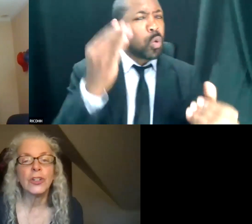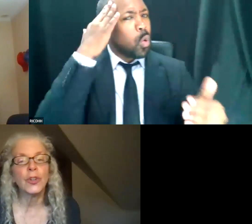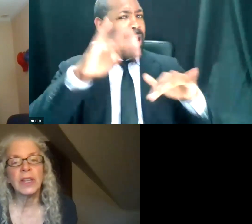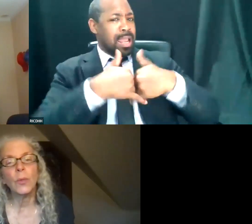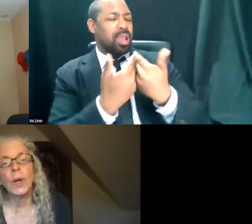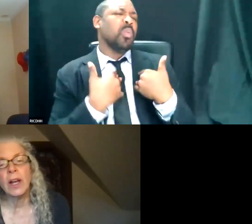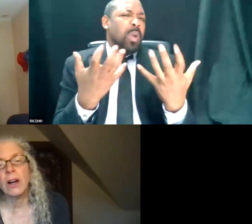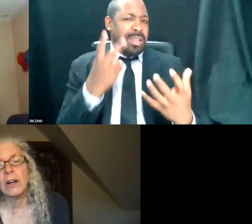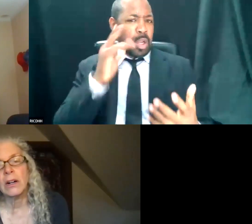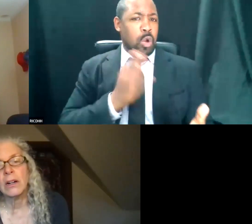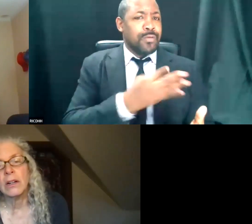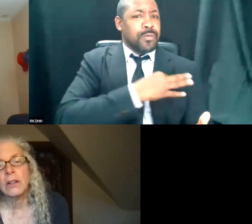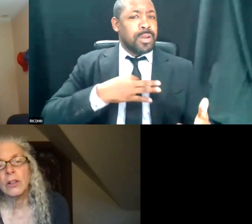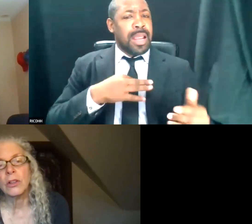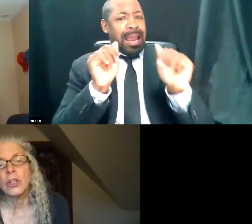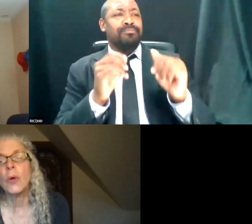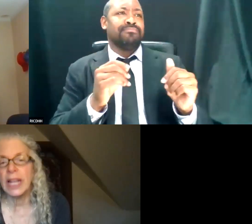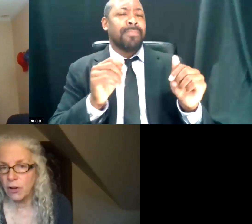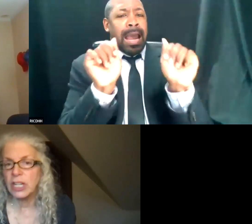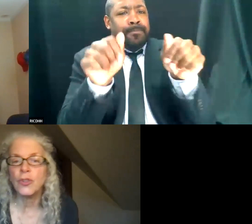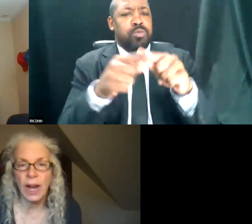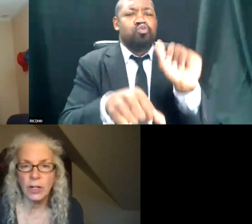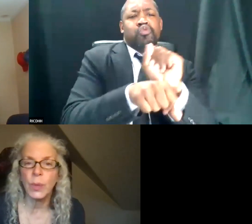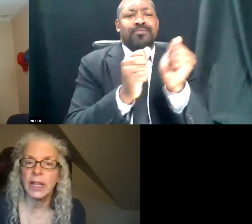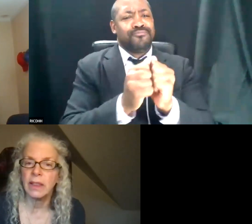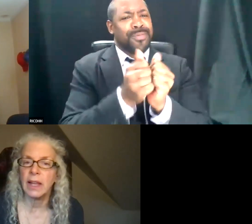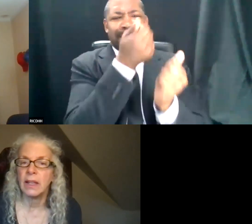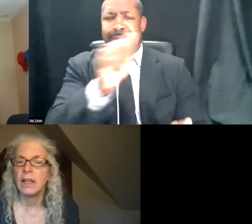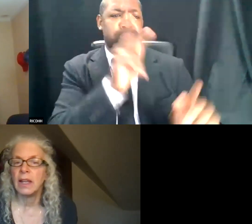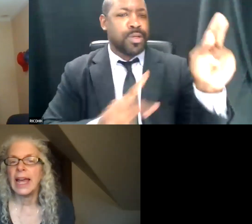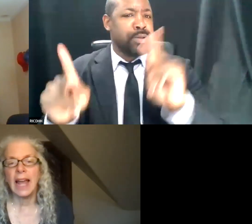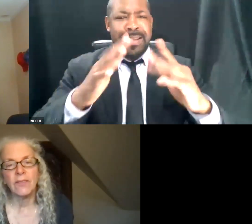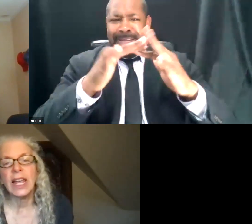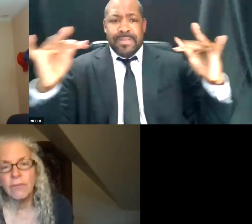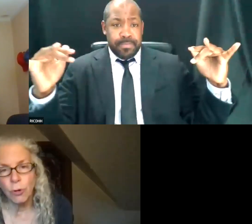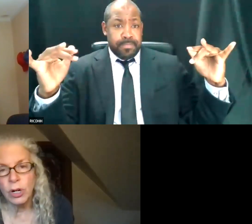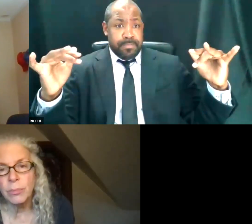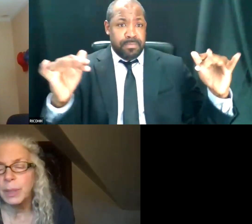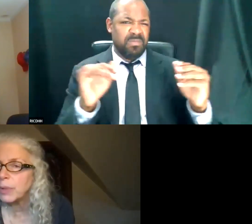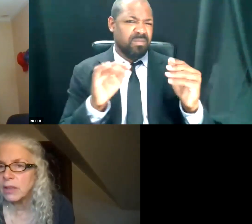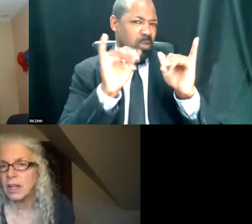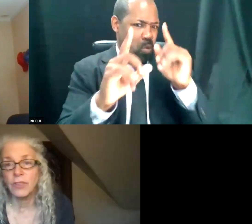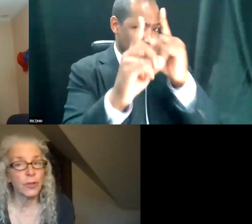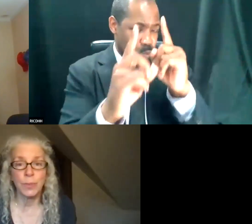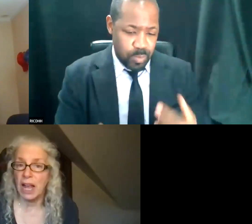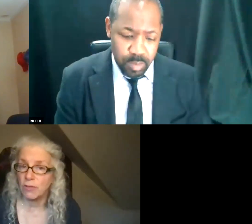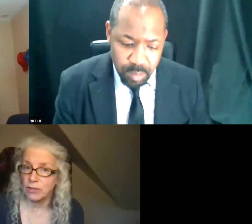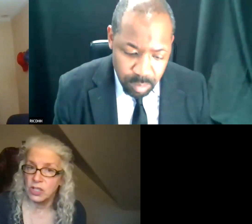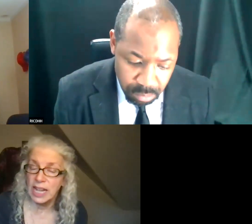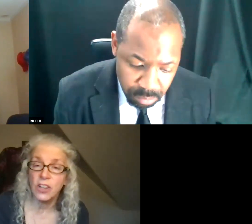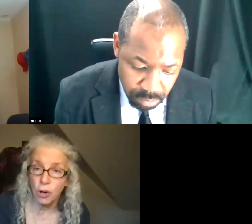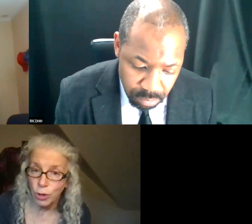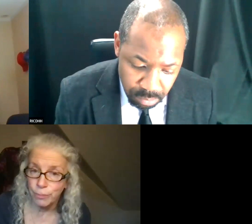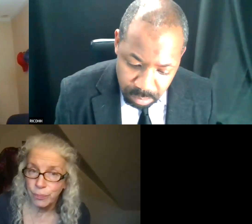to make sure that we are knowing how to interact with and advocate for people of diverse